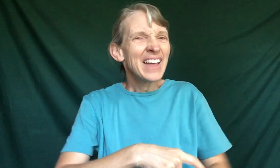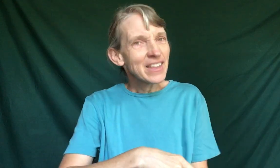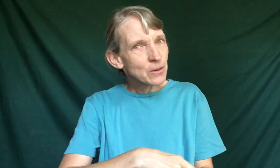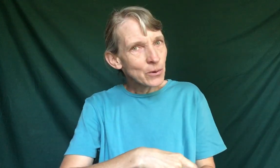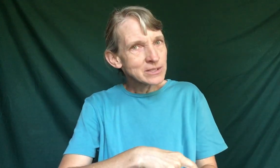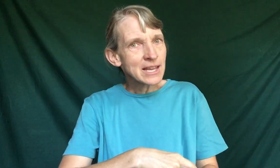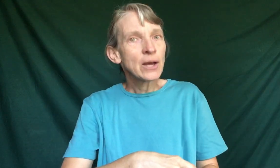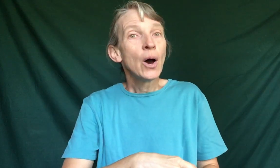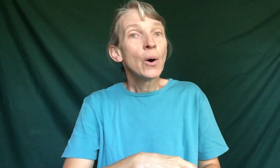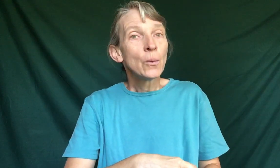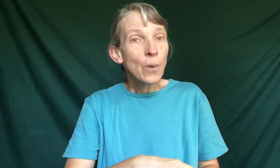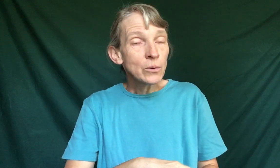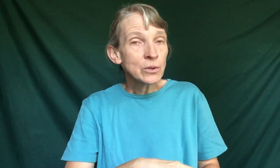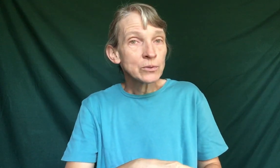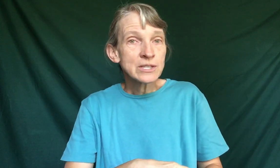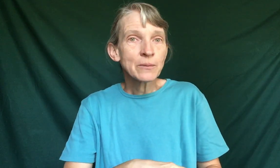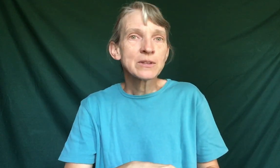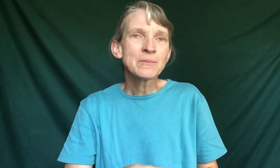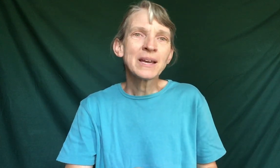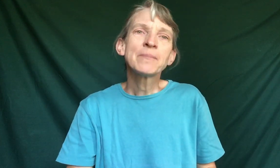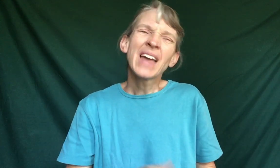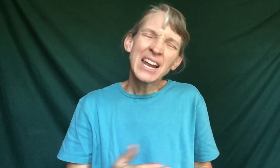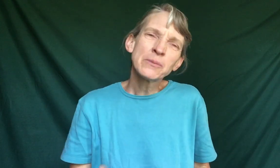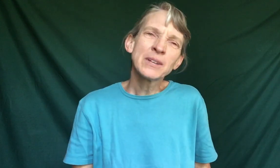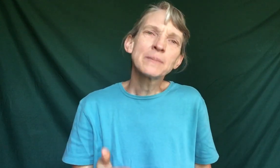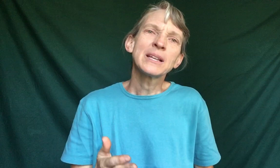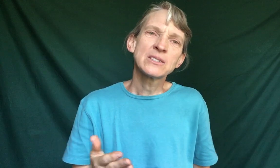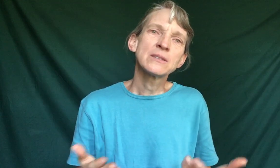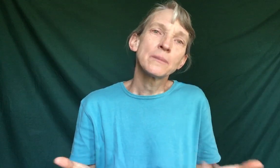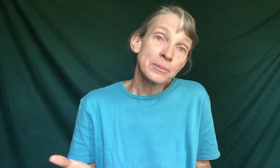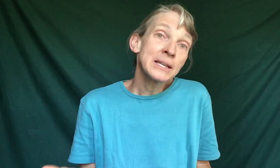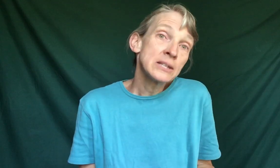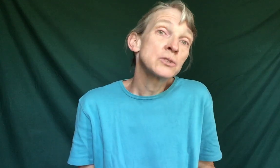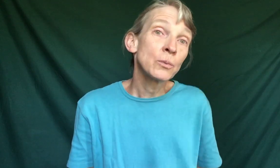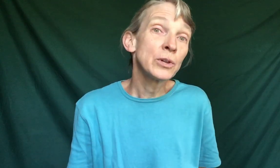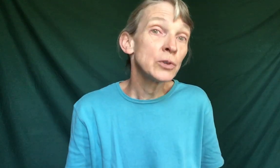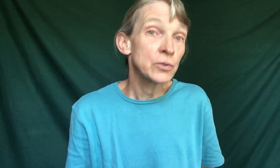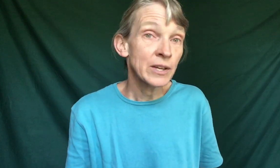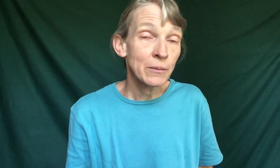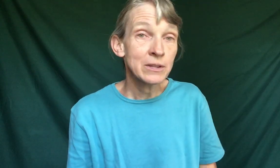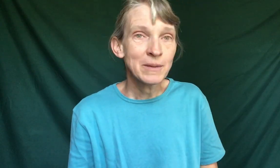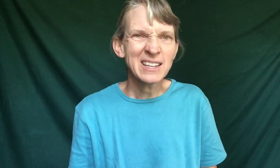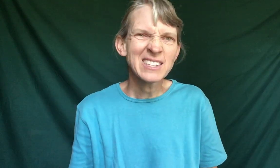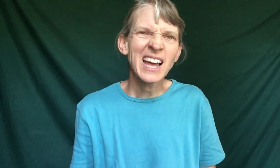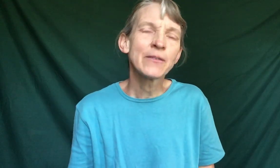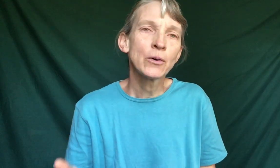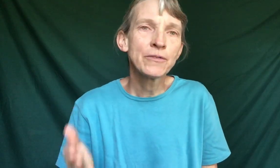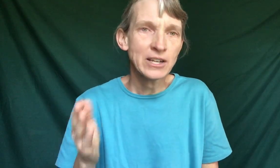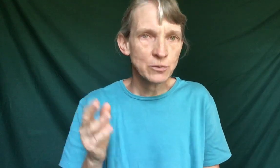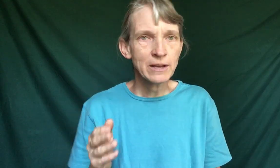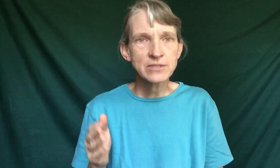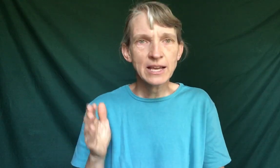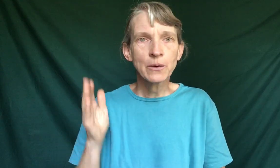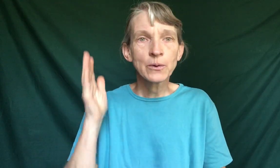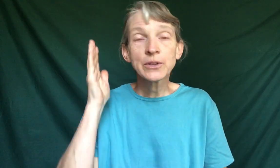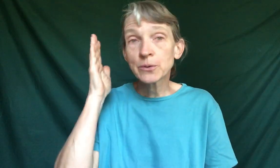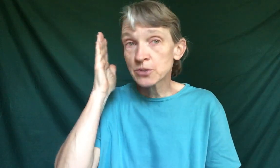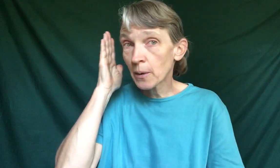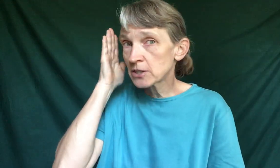then the words say, won't you sing with me? And it really means, please, will you sing with me? It's a kind of old-fashioned way of saying, will you? So I just do